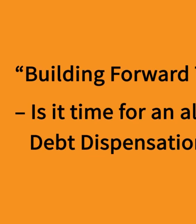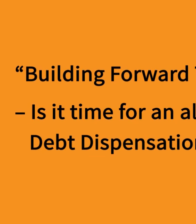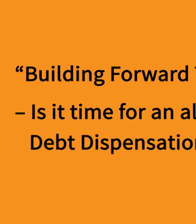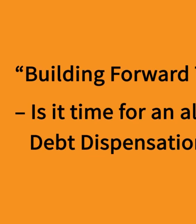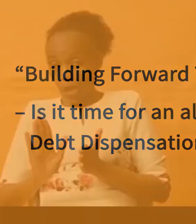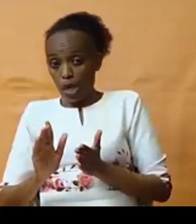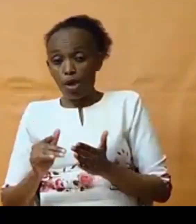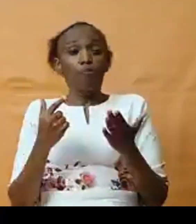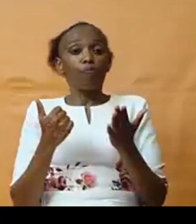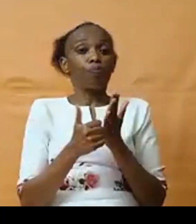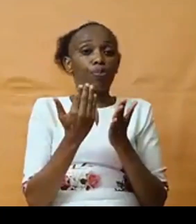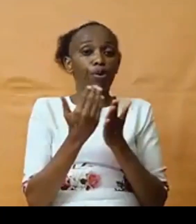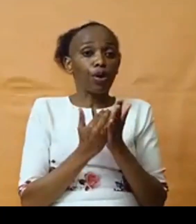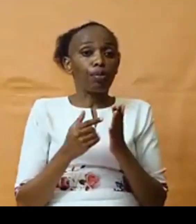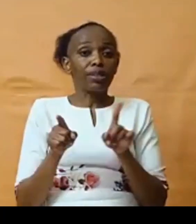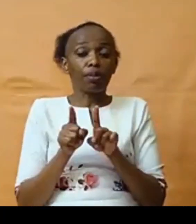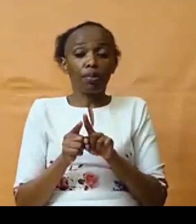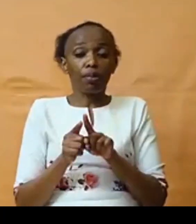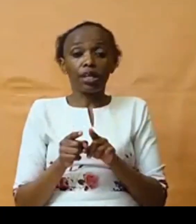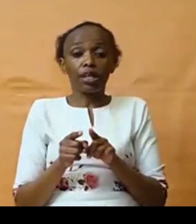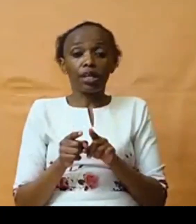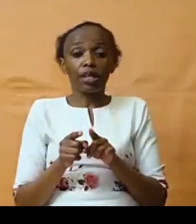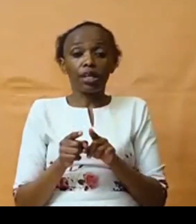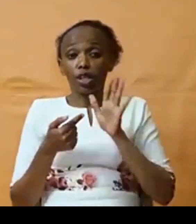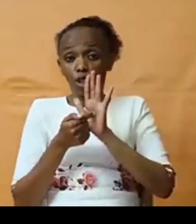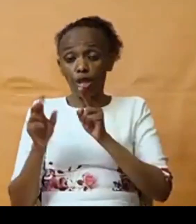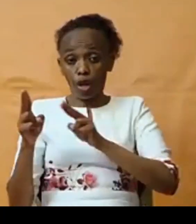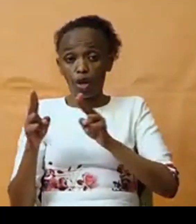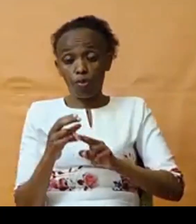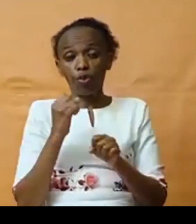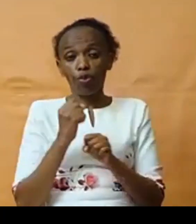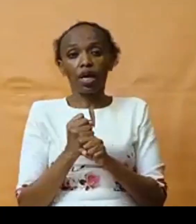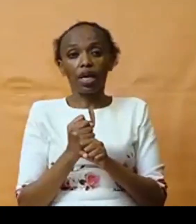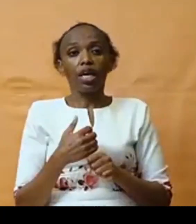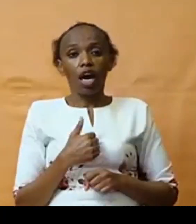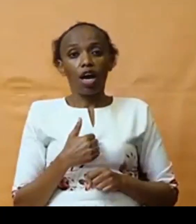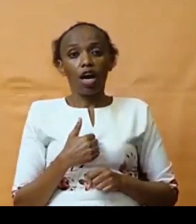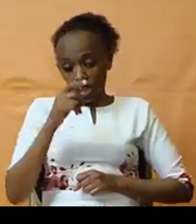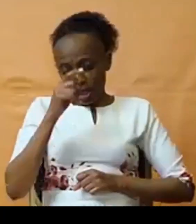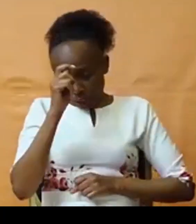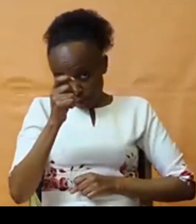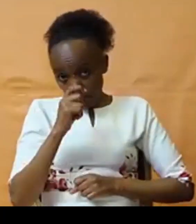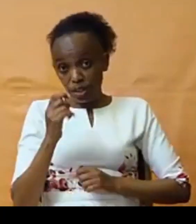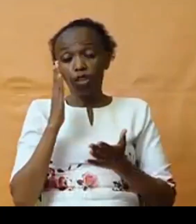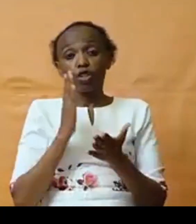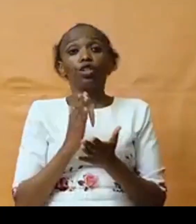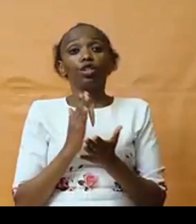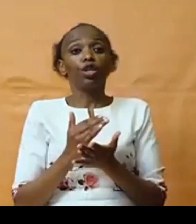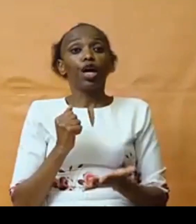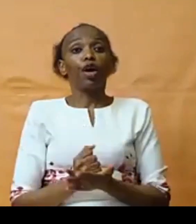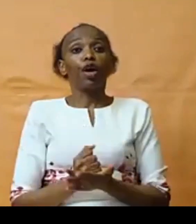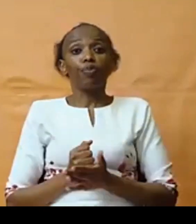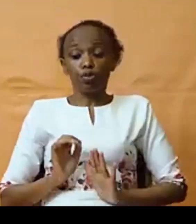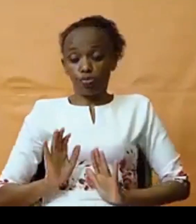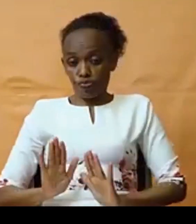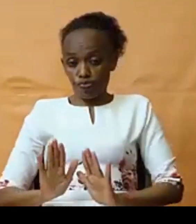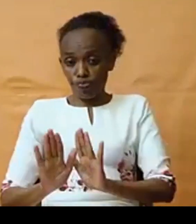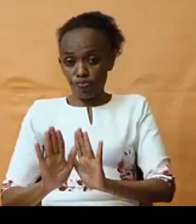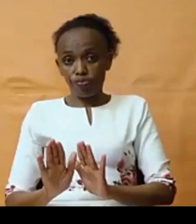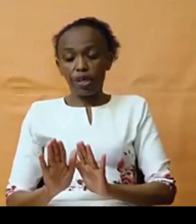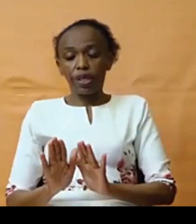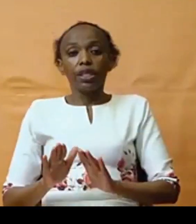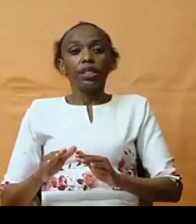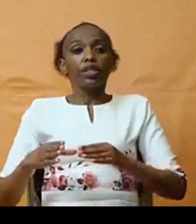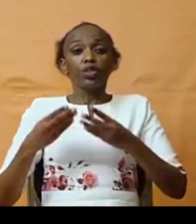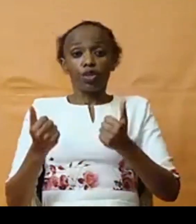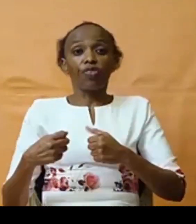its extension, and the Common Framework for Debt Restructuring. They have respectively really helped to temporarily mitigate debt challenges